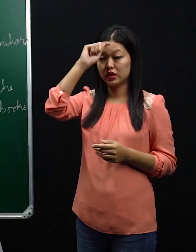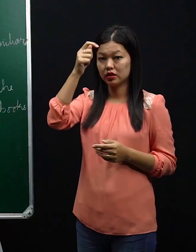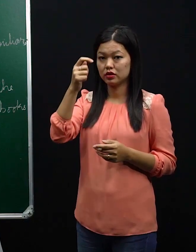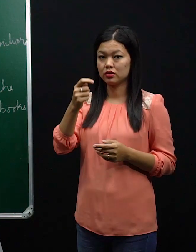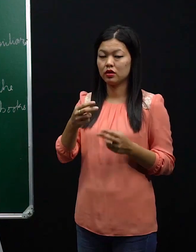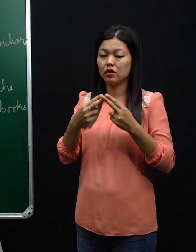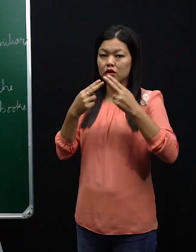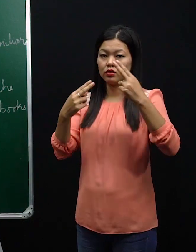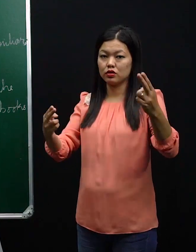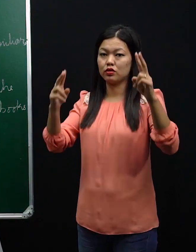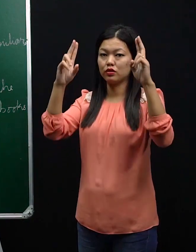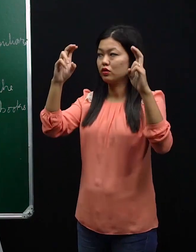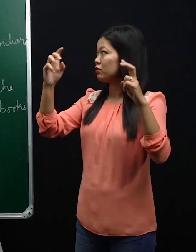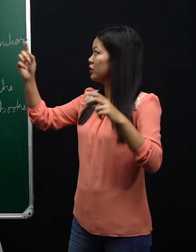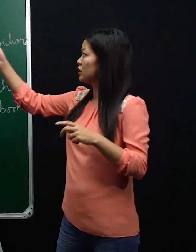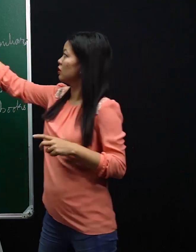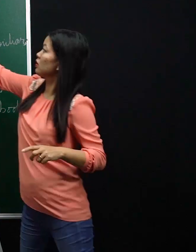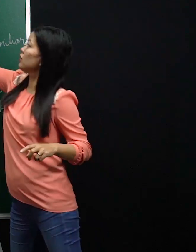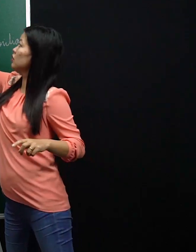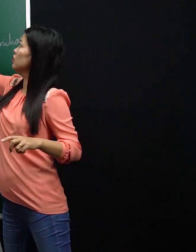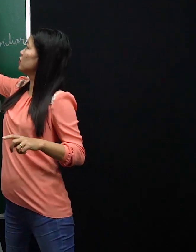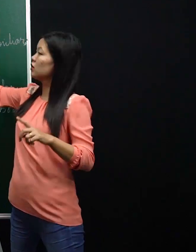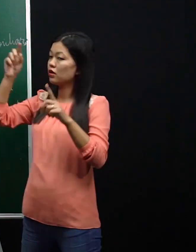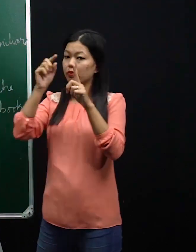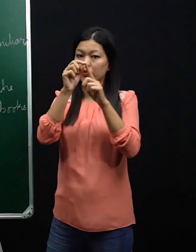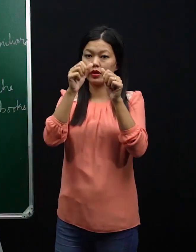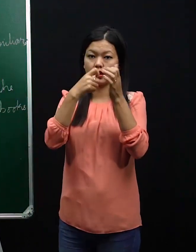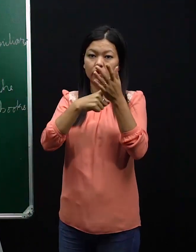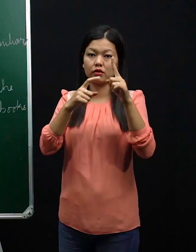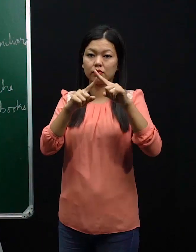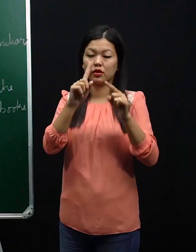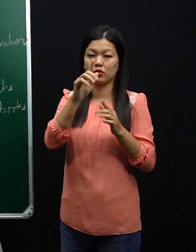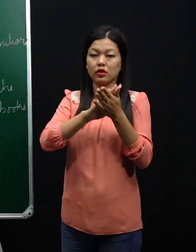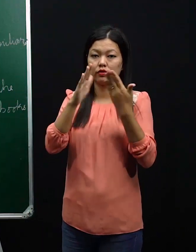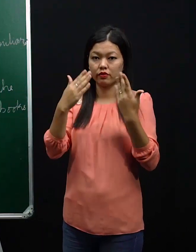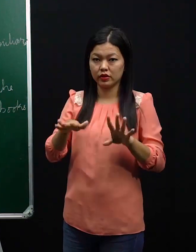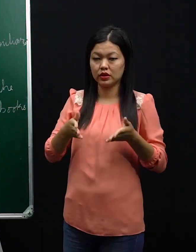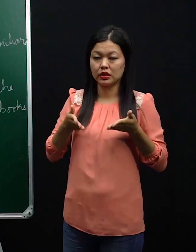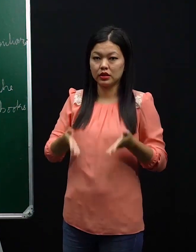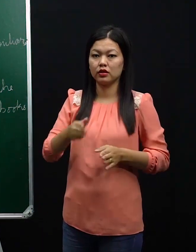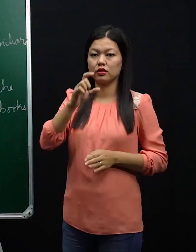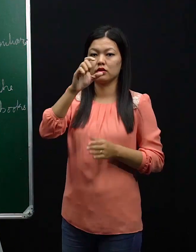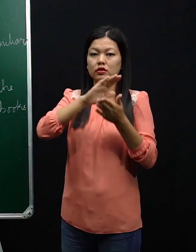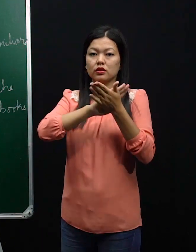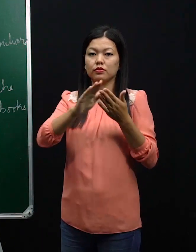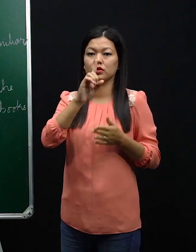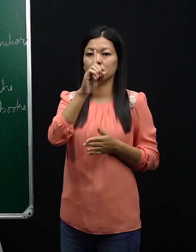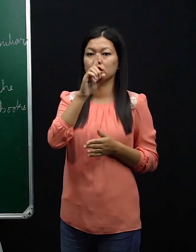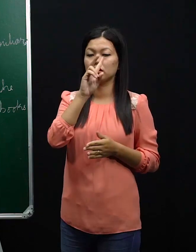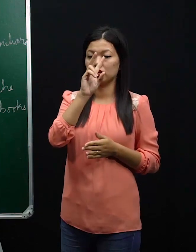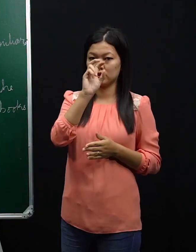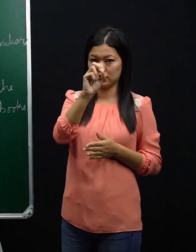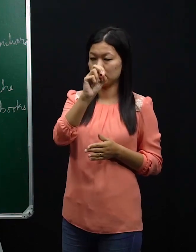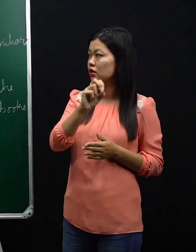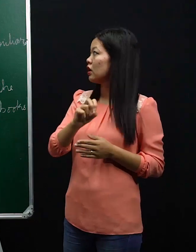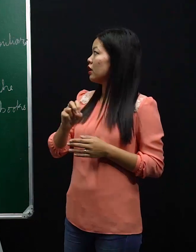Great Stone Phase 1 and now we are going to be dealing with chapter 10, that is the Great Stone Phase 2. I